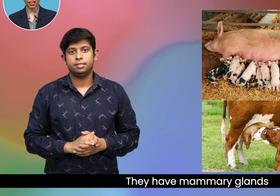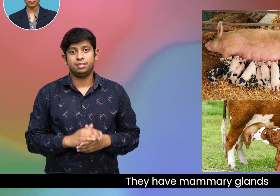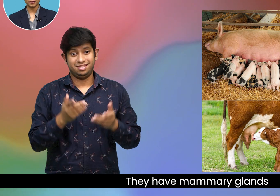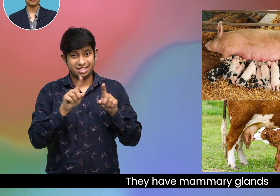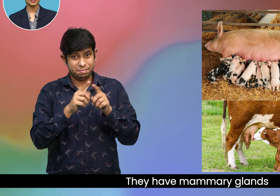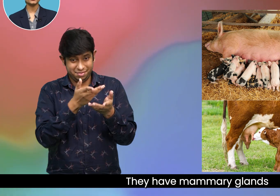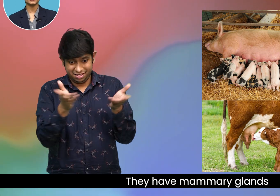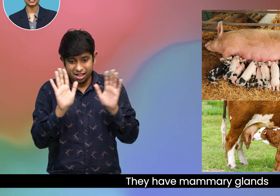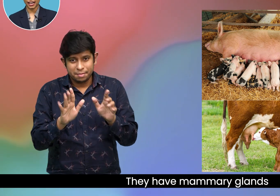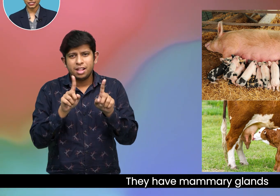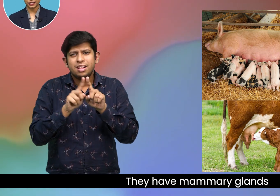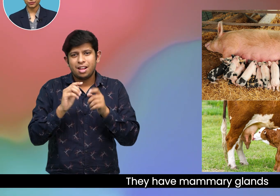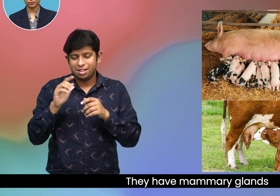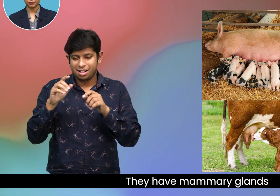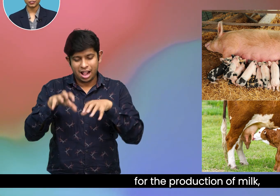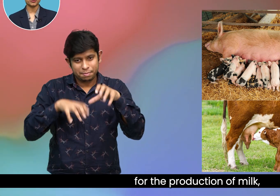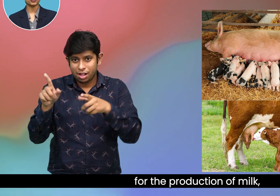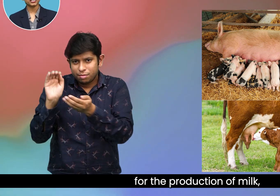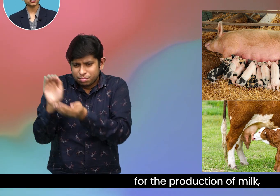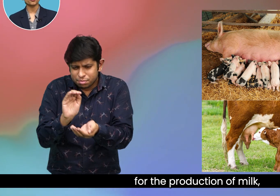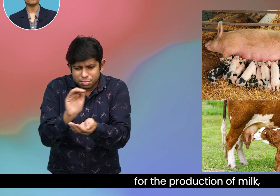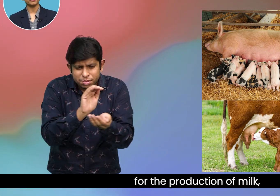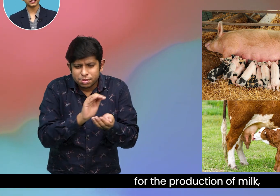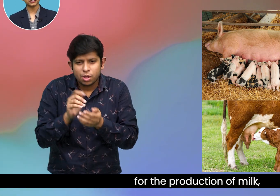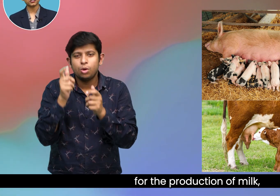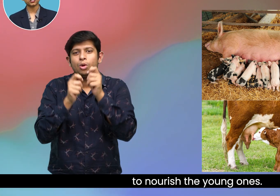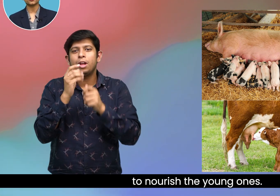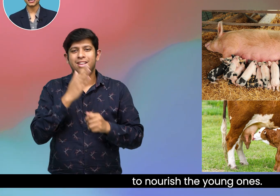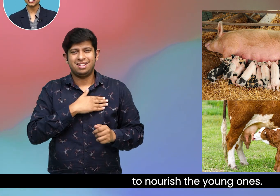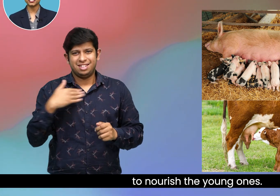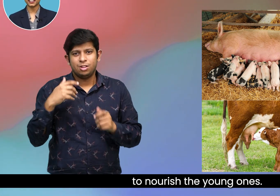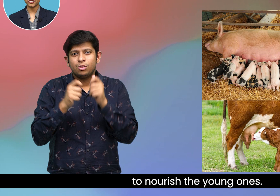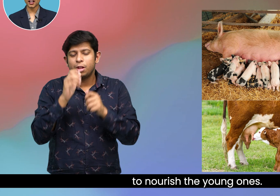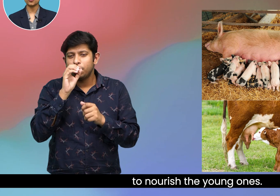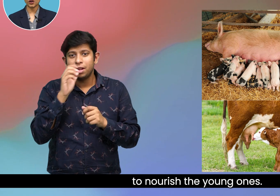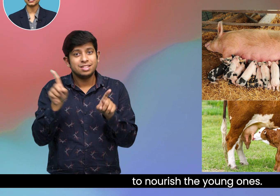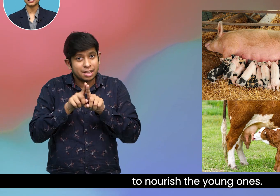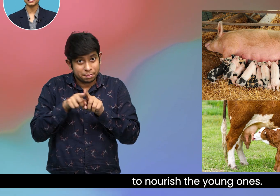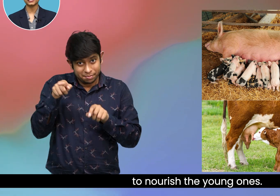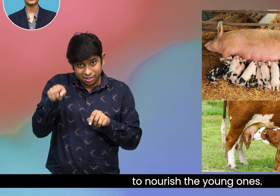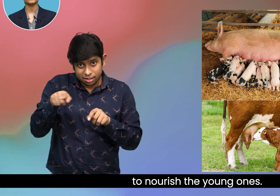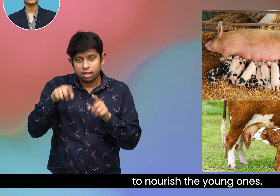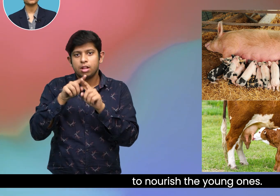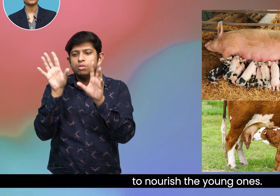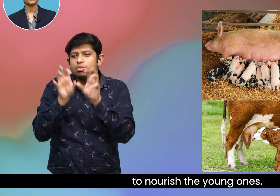They have mammillary glands for the production of milk to nourish their young